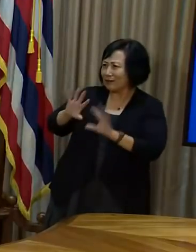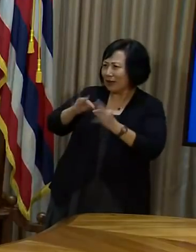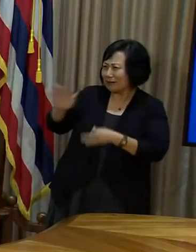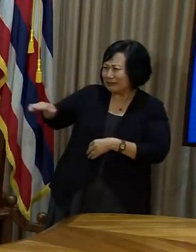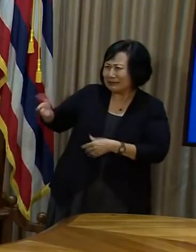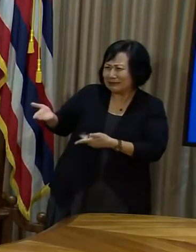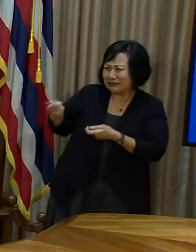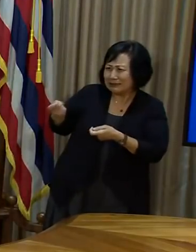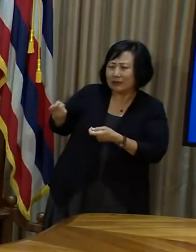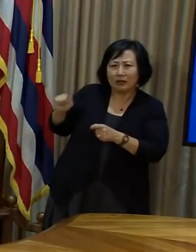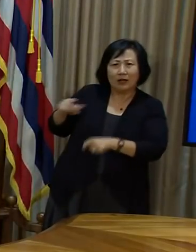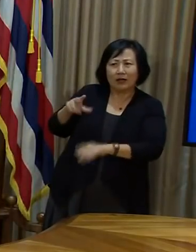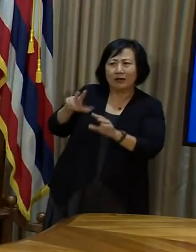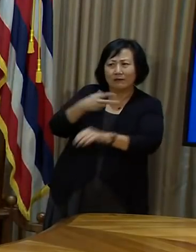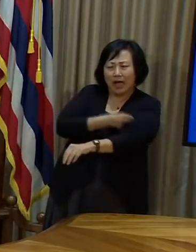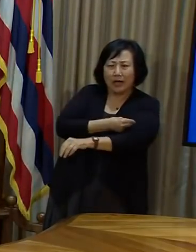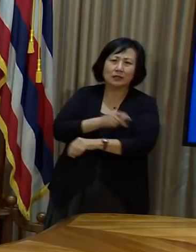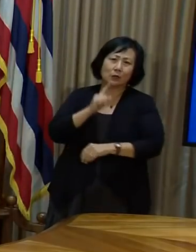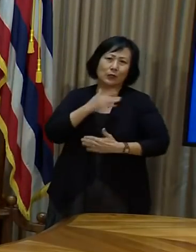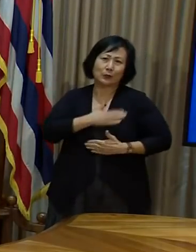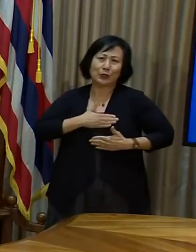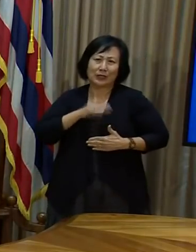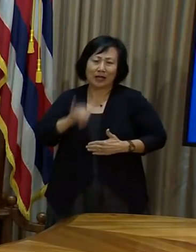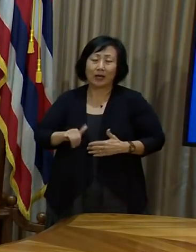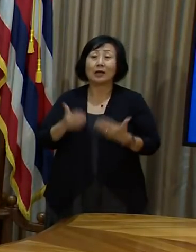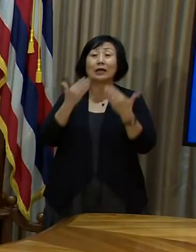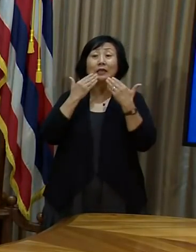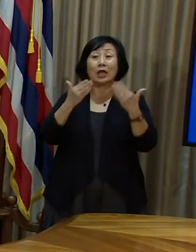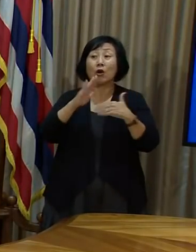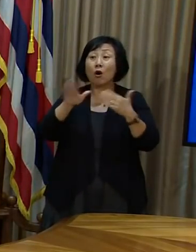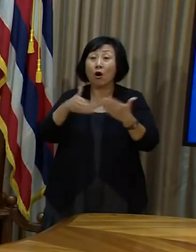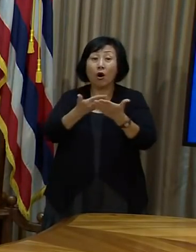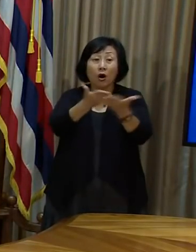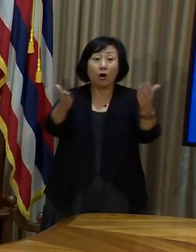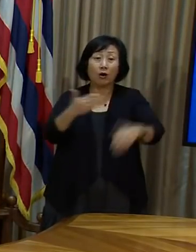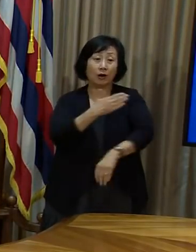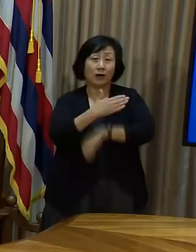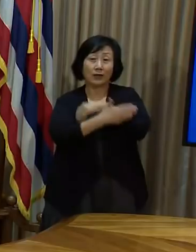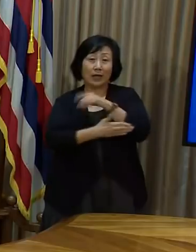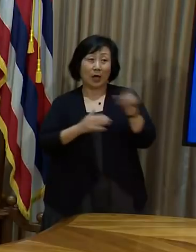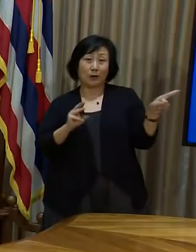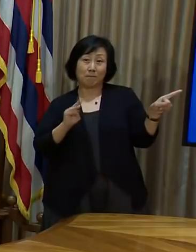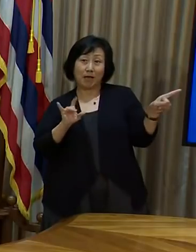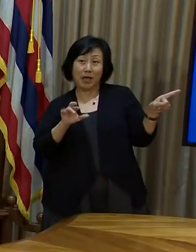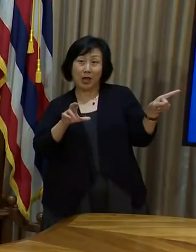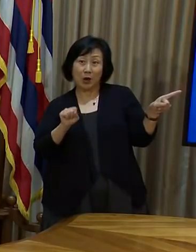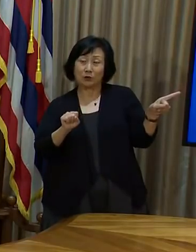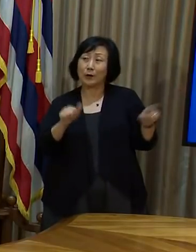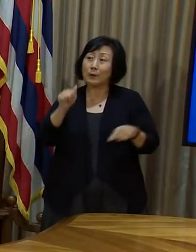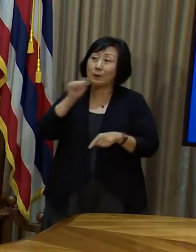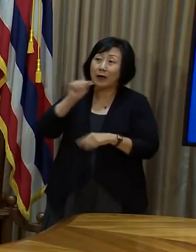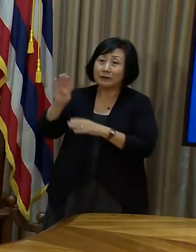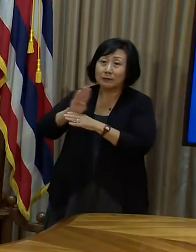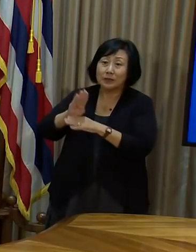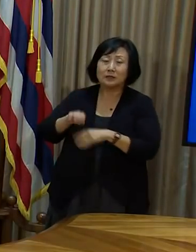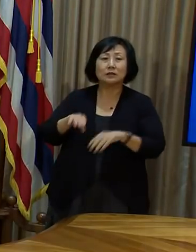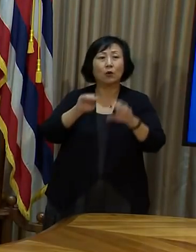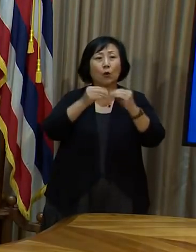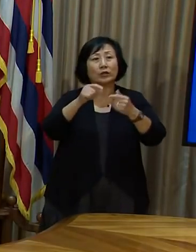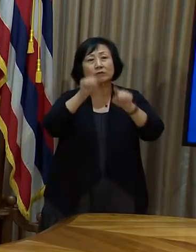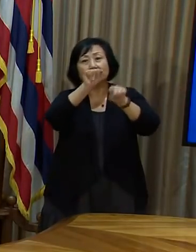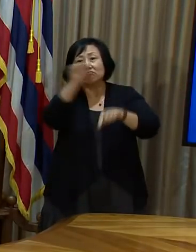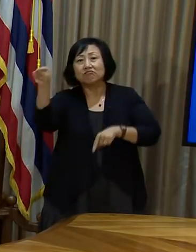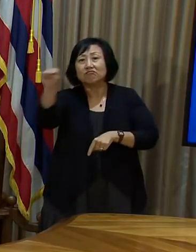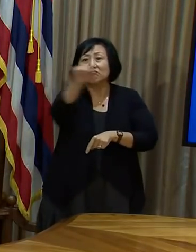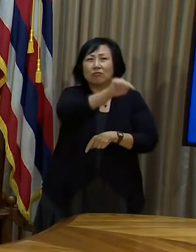to get vaccinated. I really do want to thank all of the county mayors, the private sector, and other organizations who have